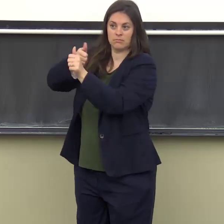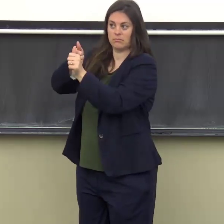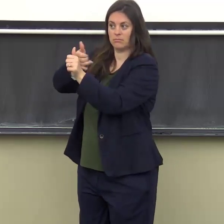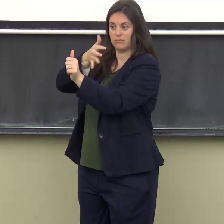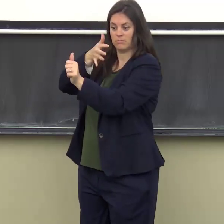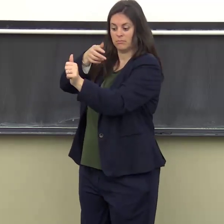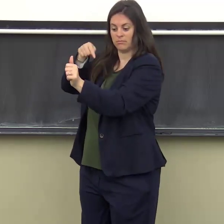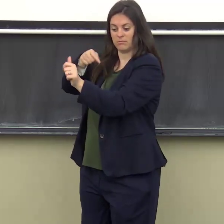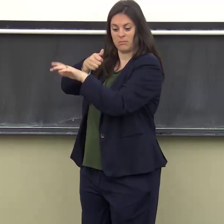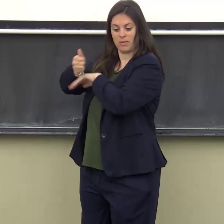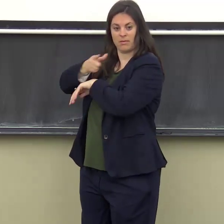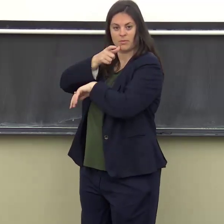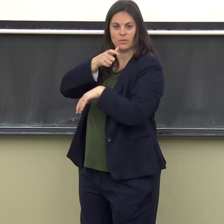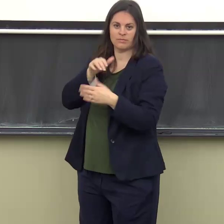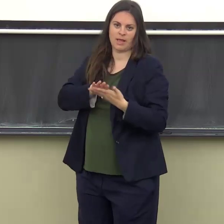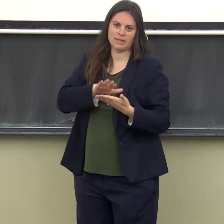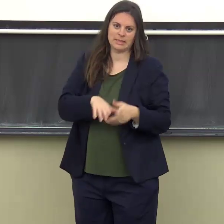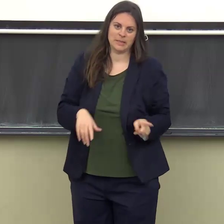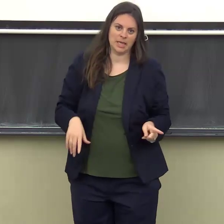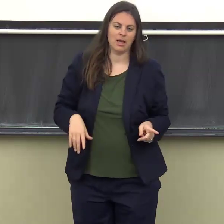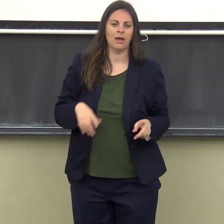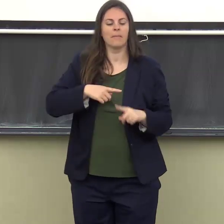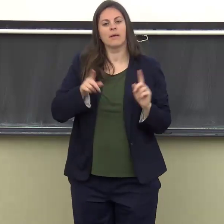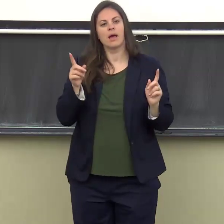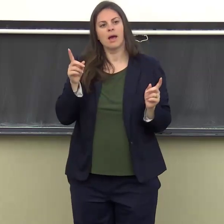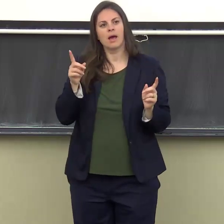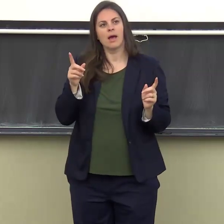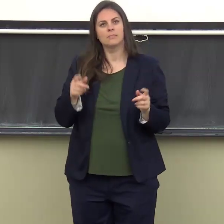think that the area of